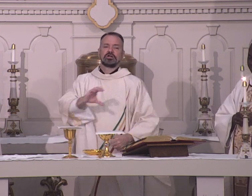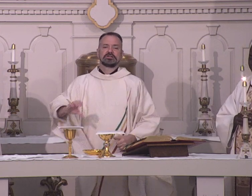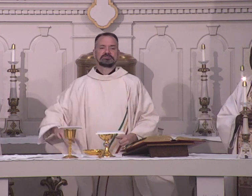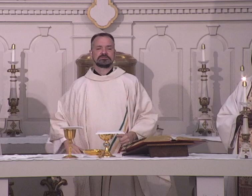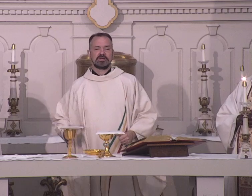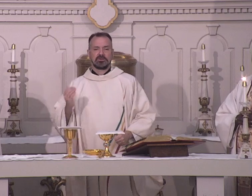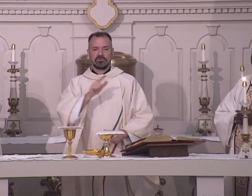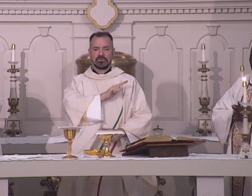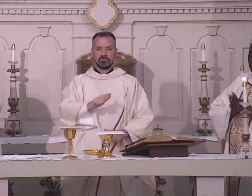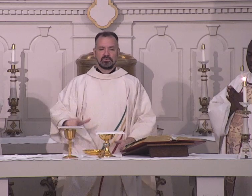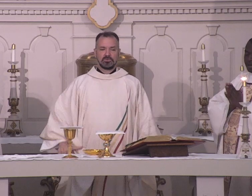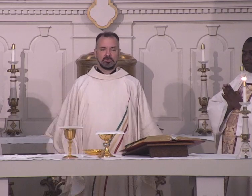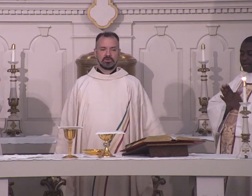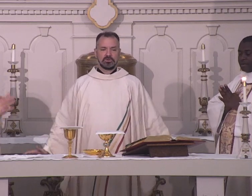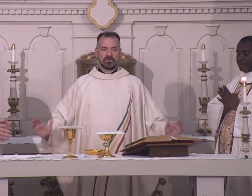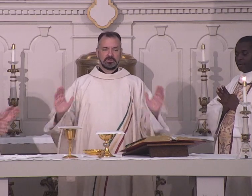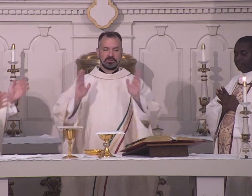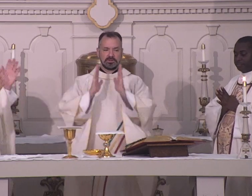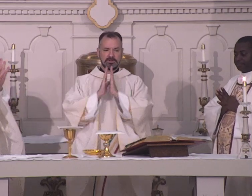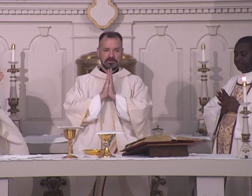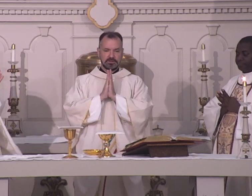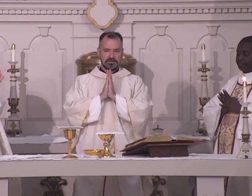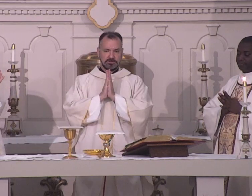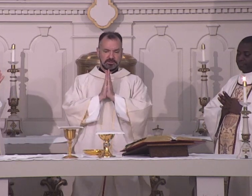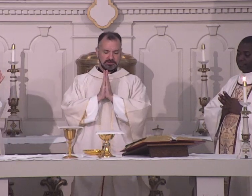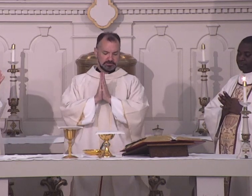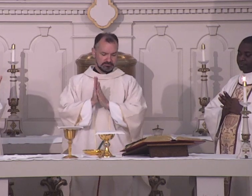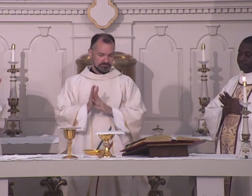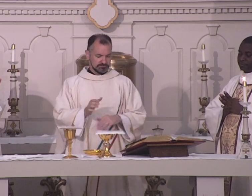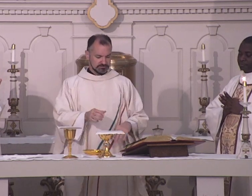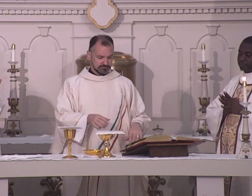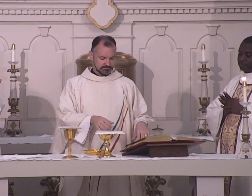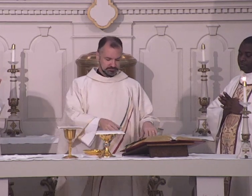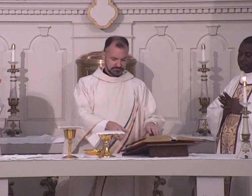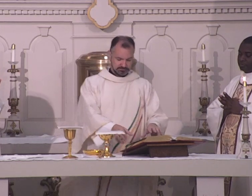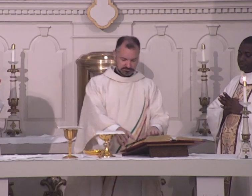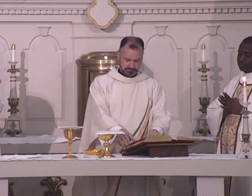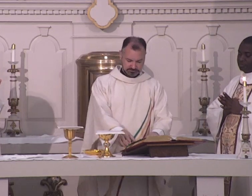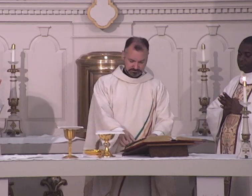Through Christ our Lord. Amen.